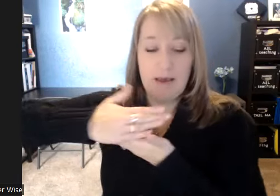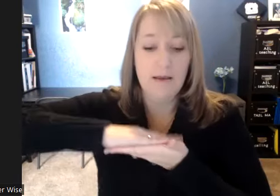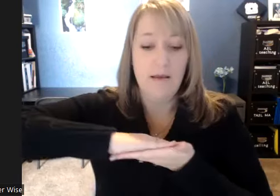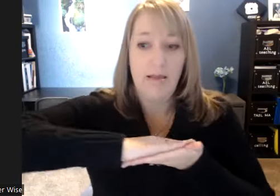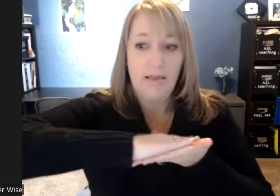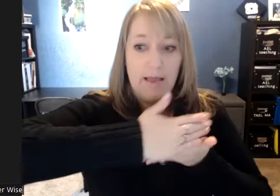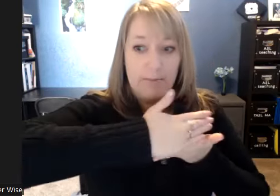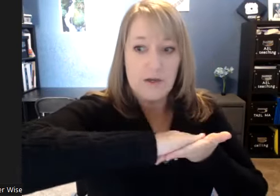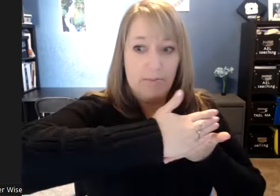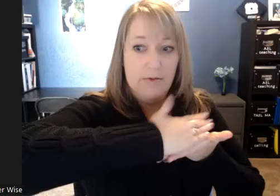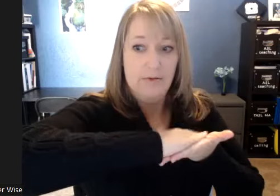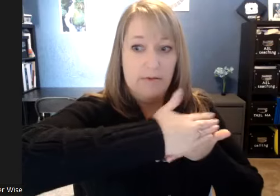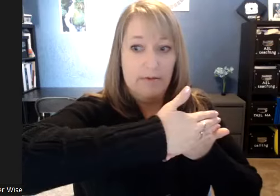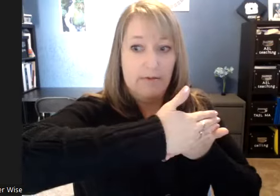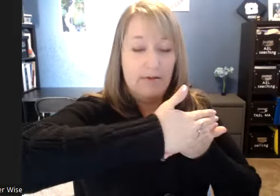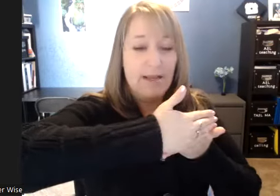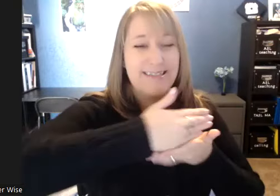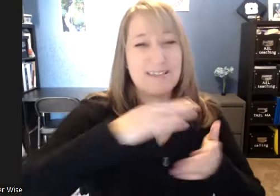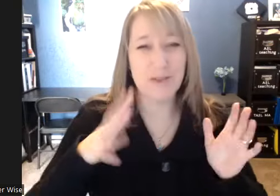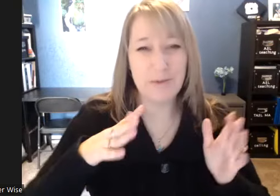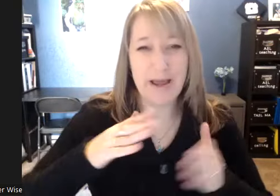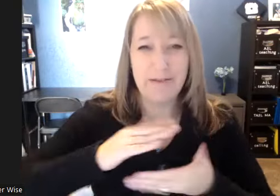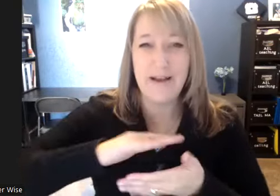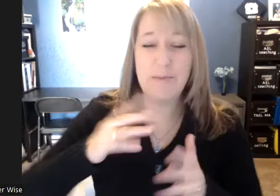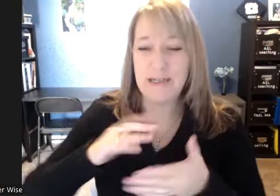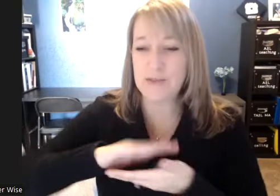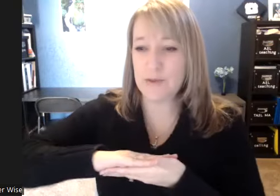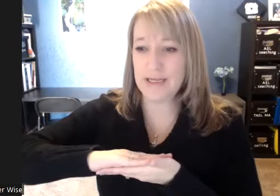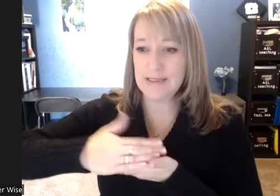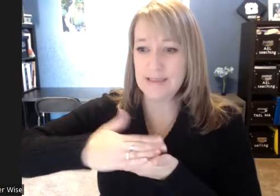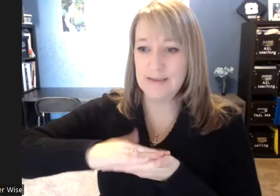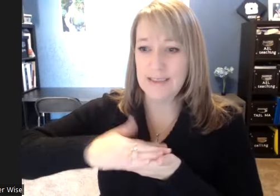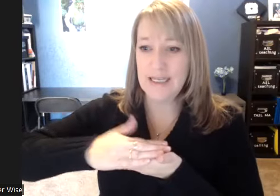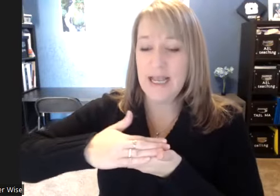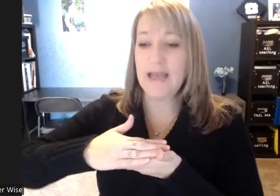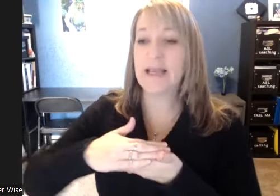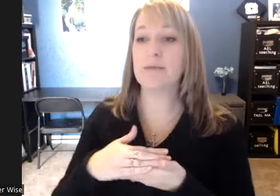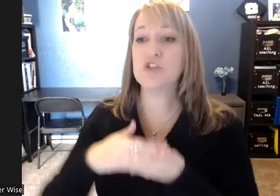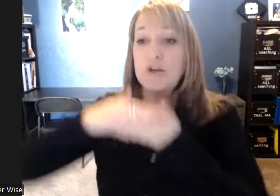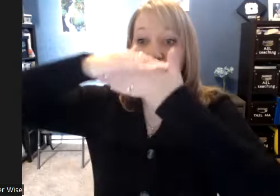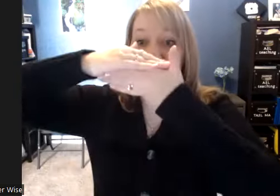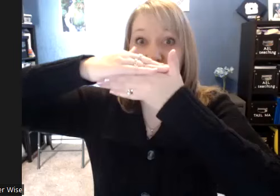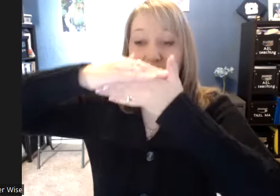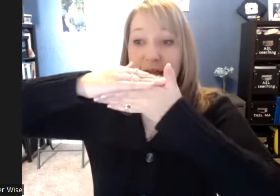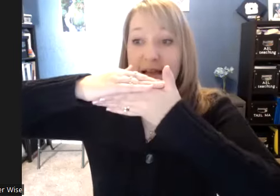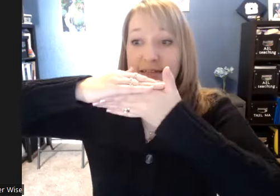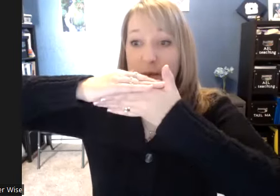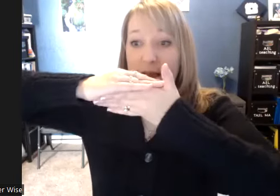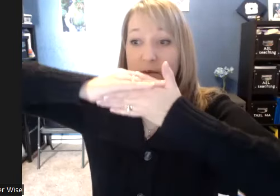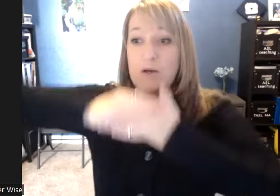Okay. Laptop. Doesn't really matter how many times it repeats. And again, I'm showing you the sign really high, so my elbows